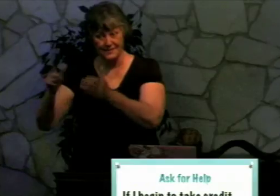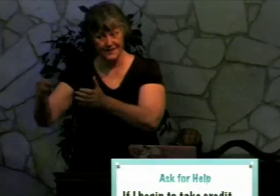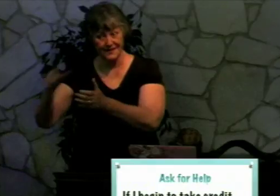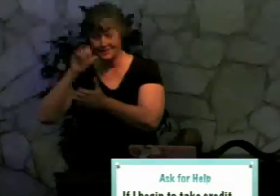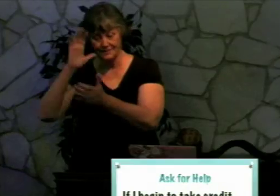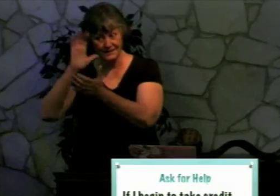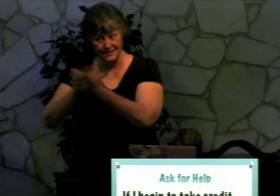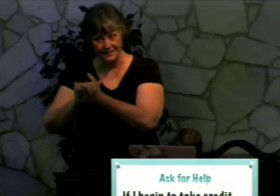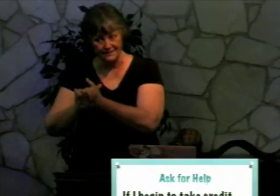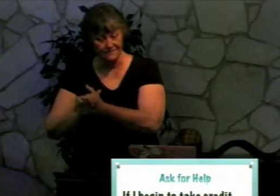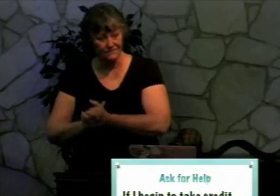they didn't believe.